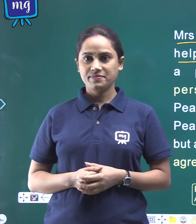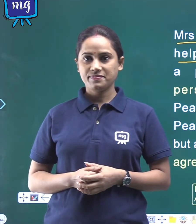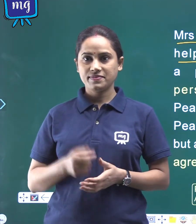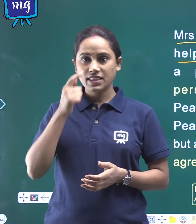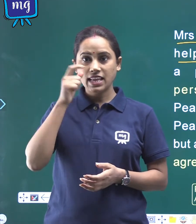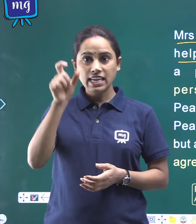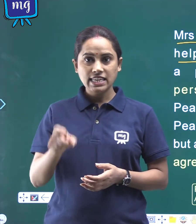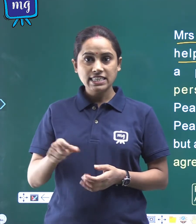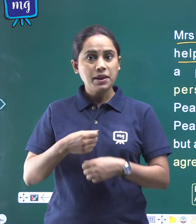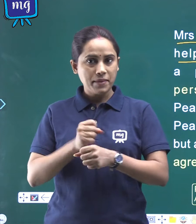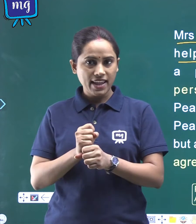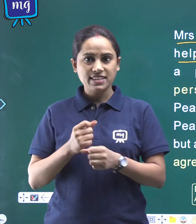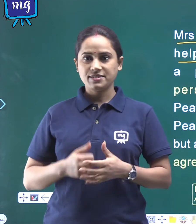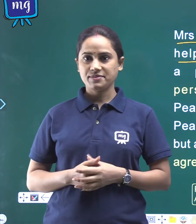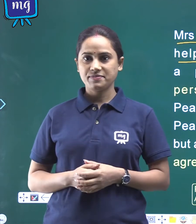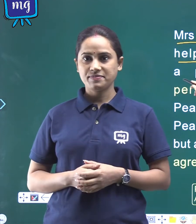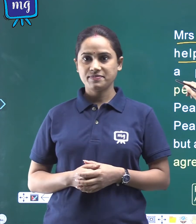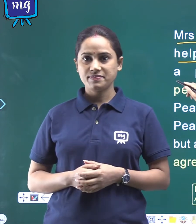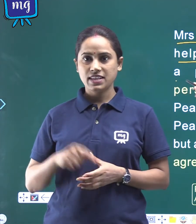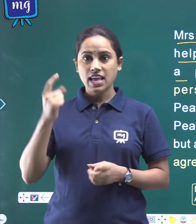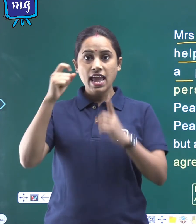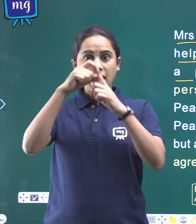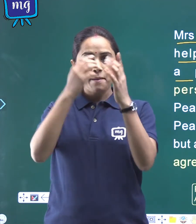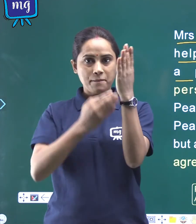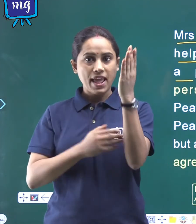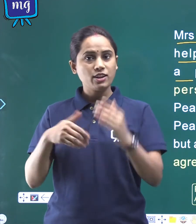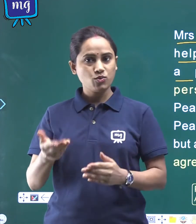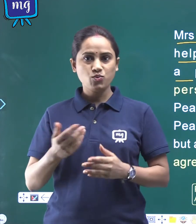She makes a plan to